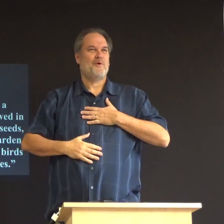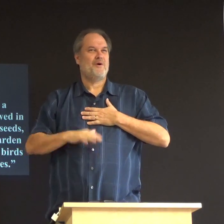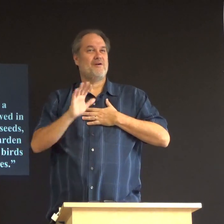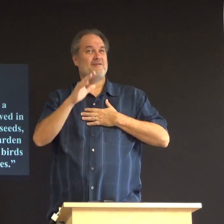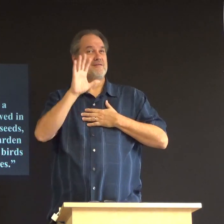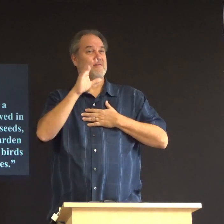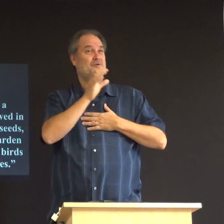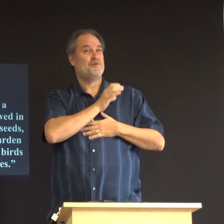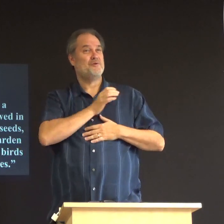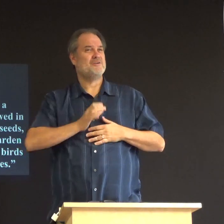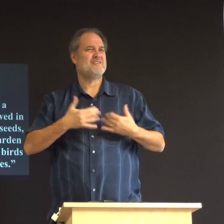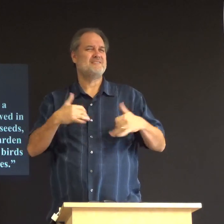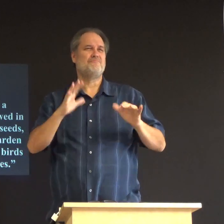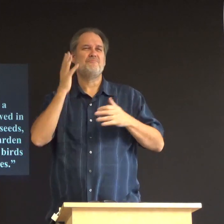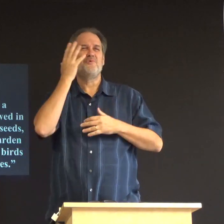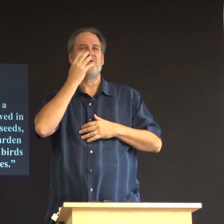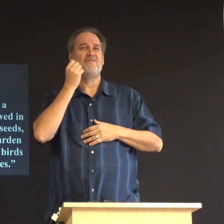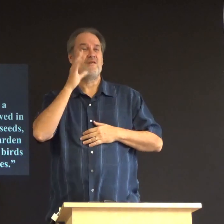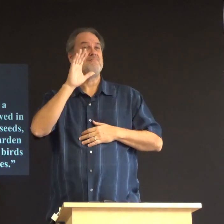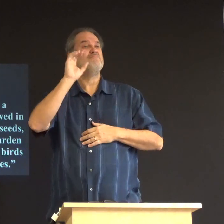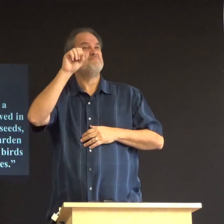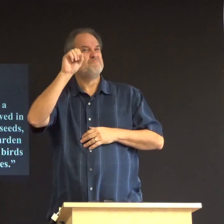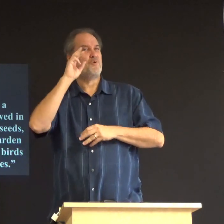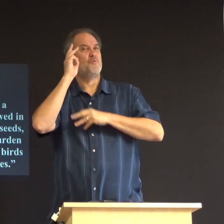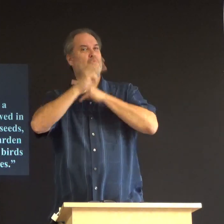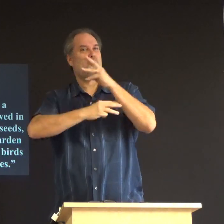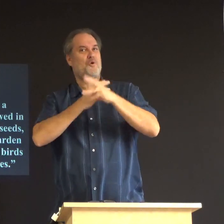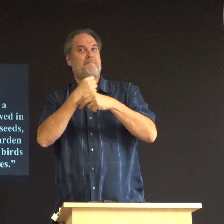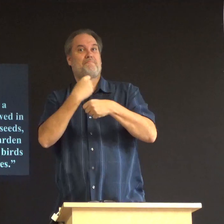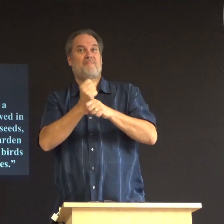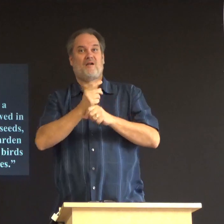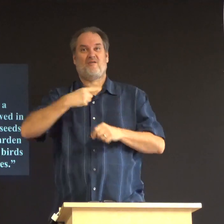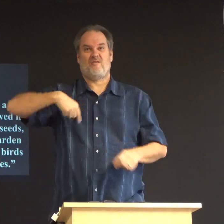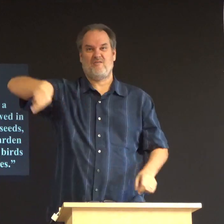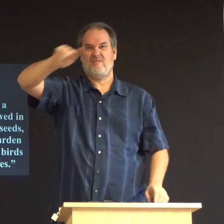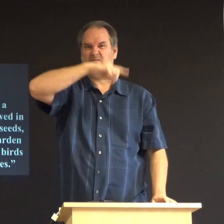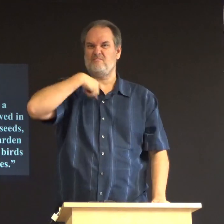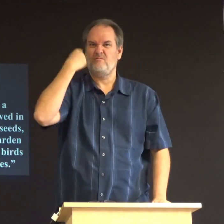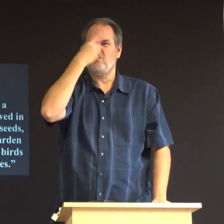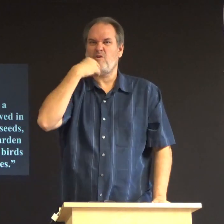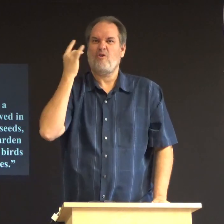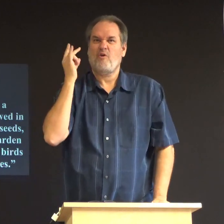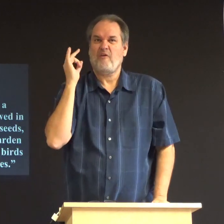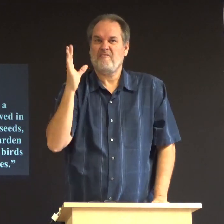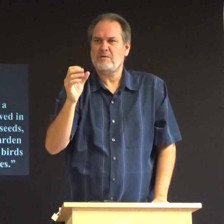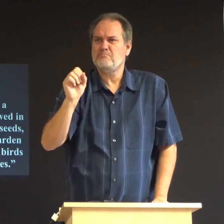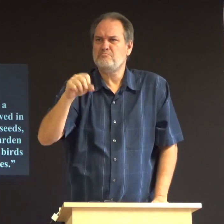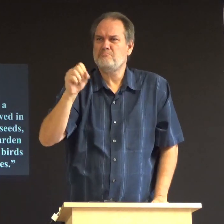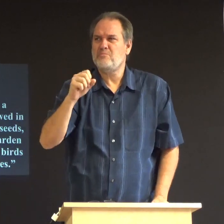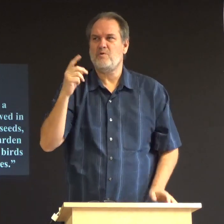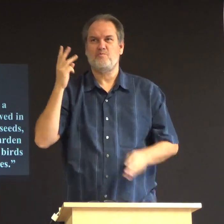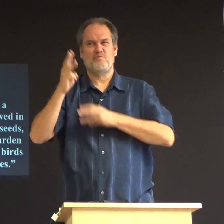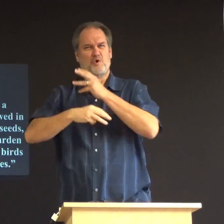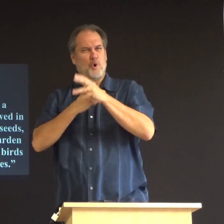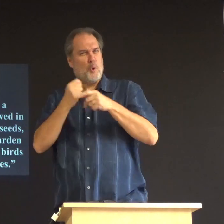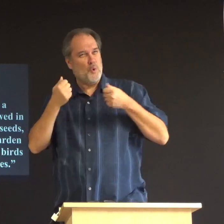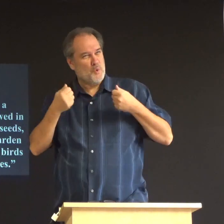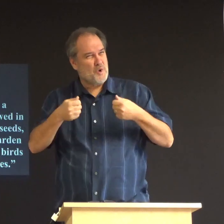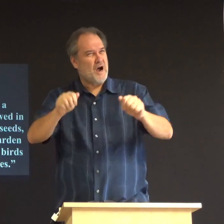on its branches. I love the way that Christ describes its spread. The world tries to make Christians look